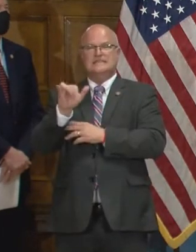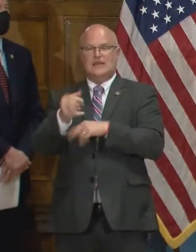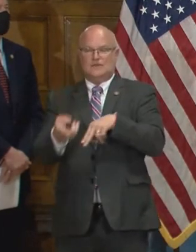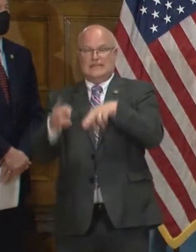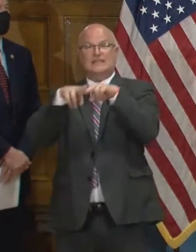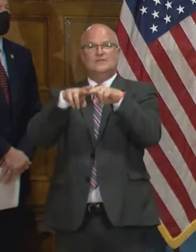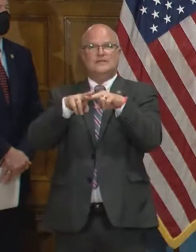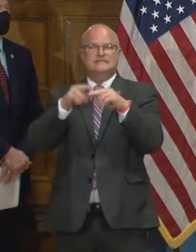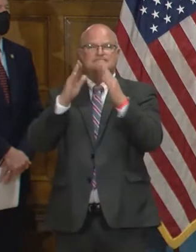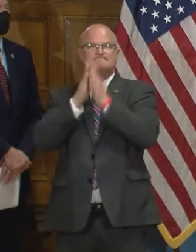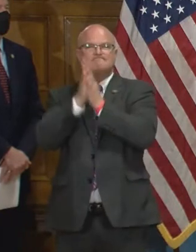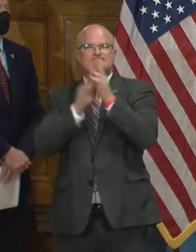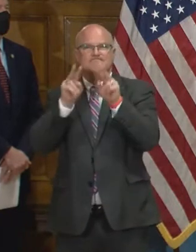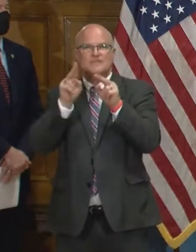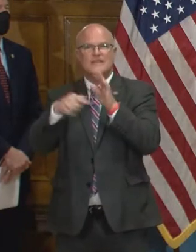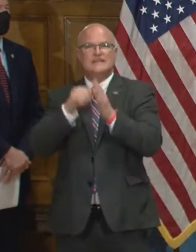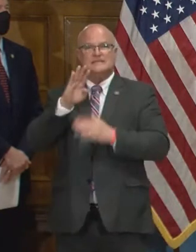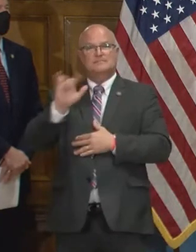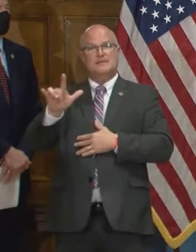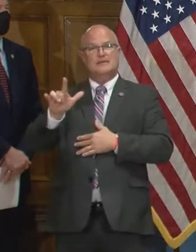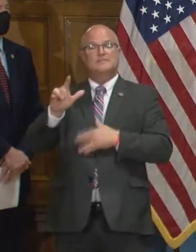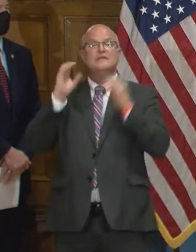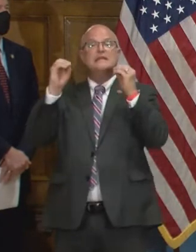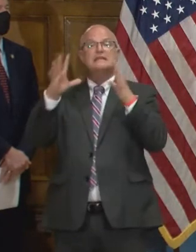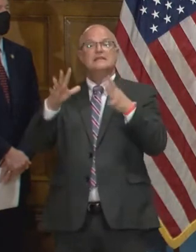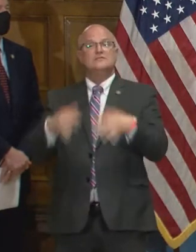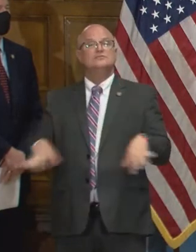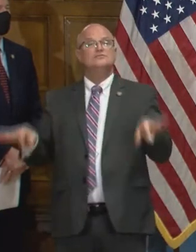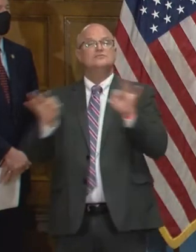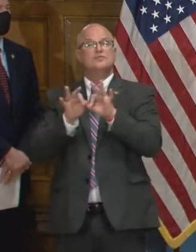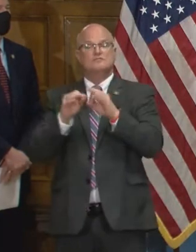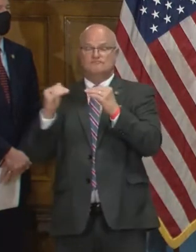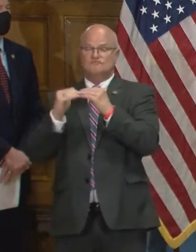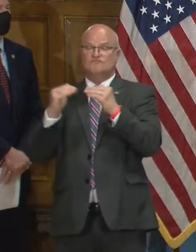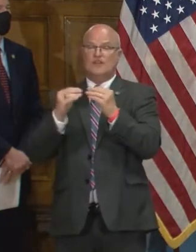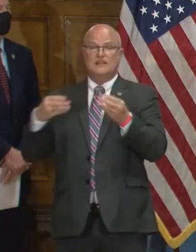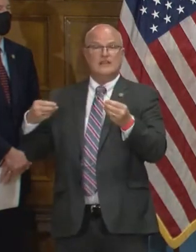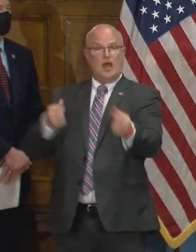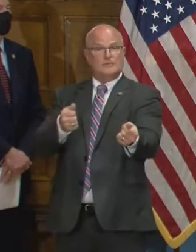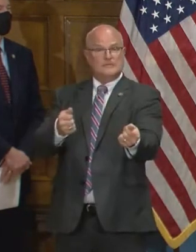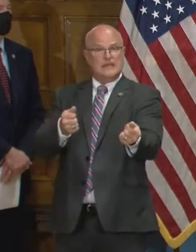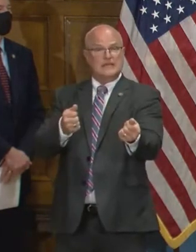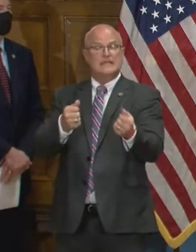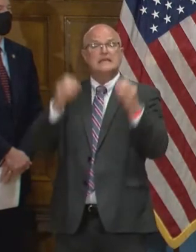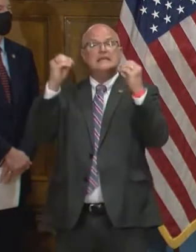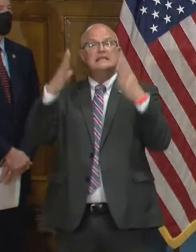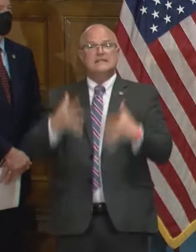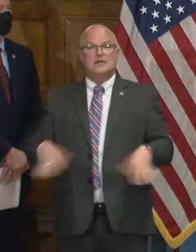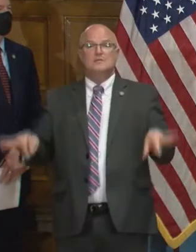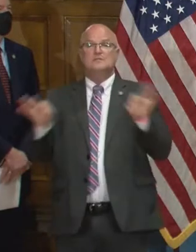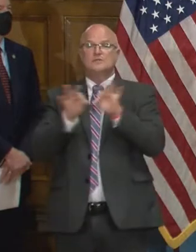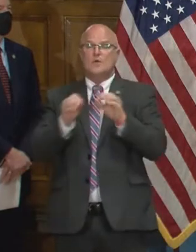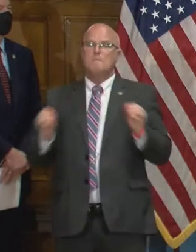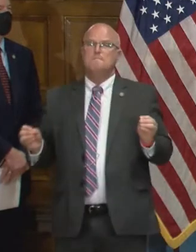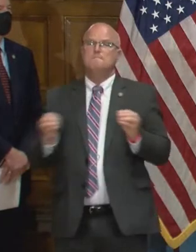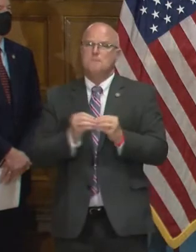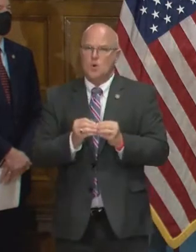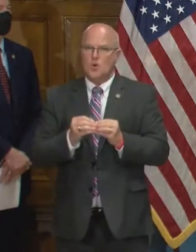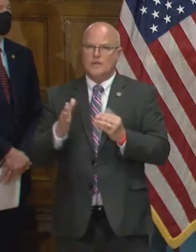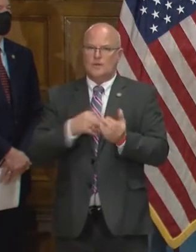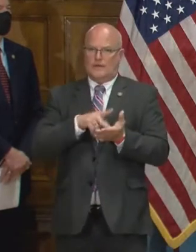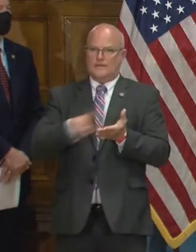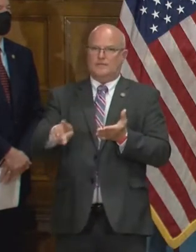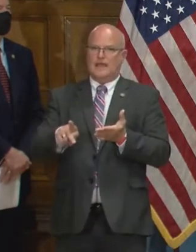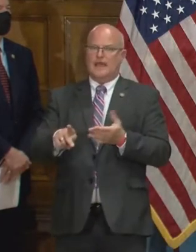in anticipation of this bill. Teachers deserve to be fairly compensated. Teachers deserve more than what they get. They are